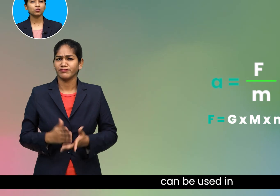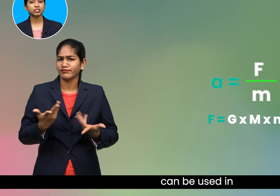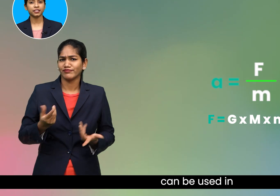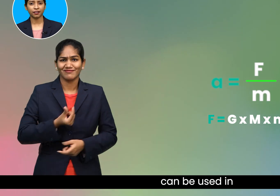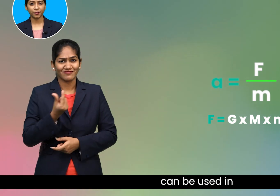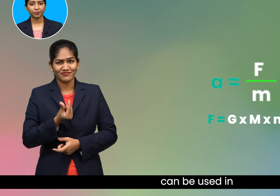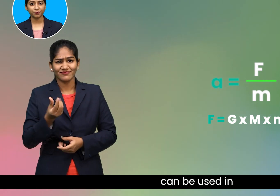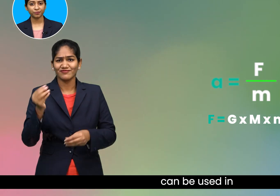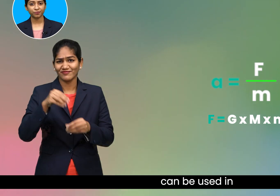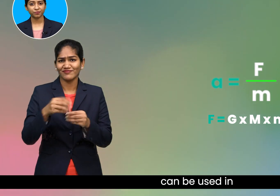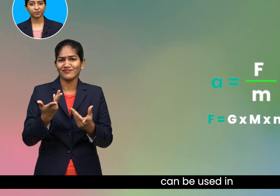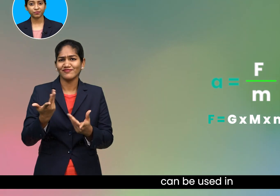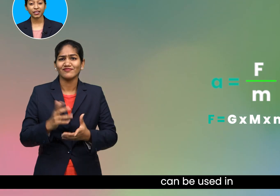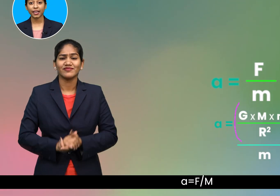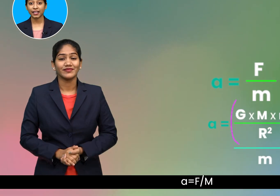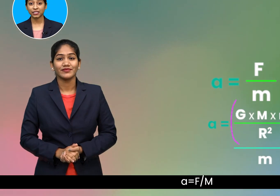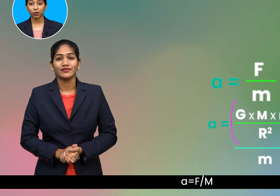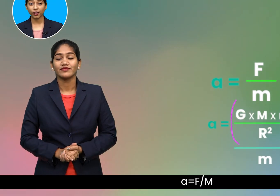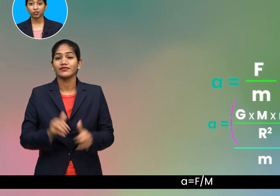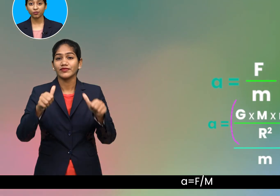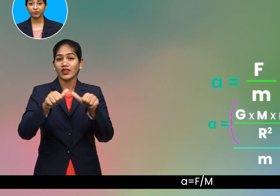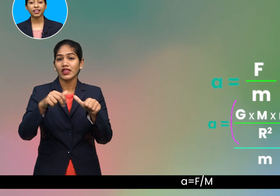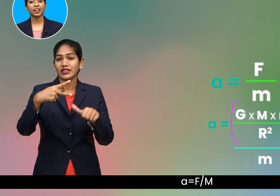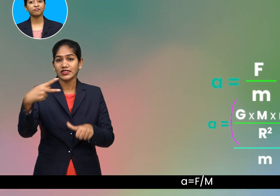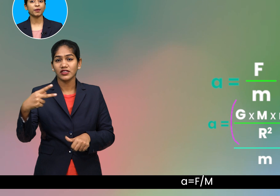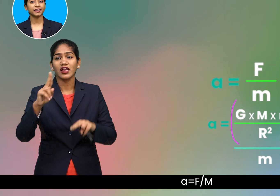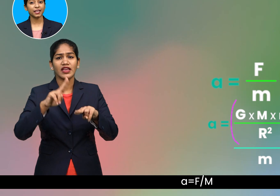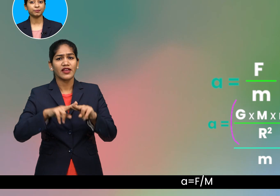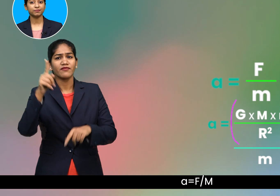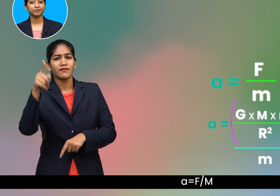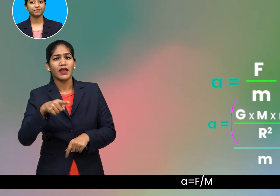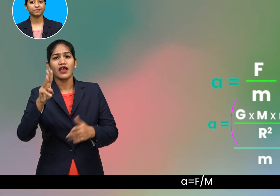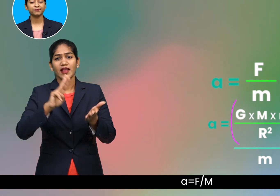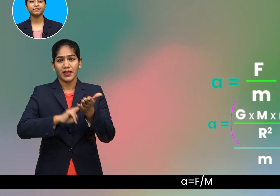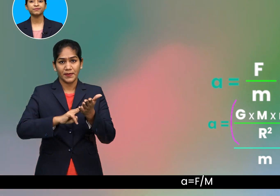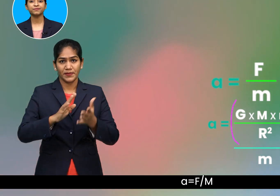can be used in a is equal to F by m.